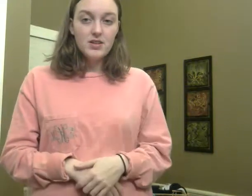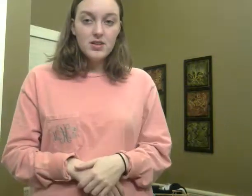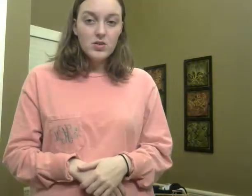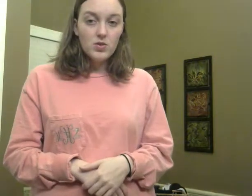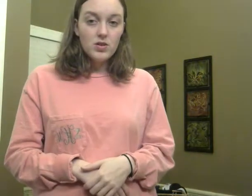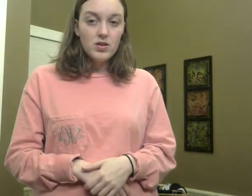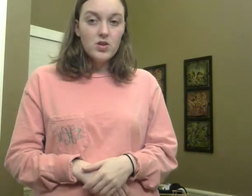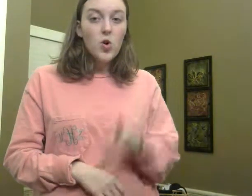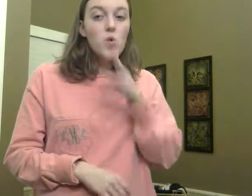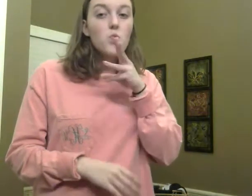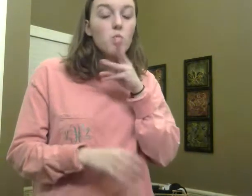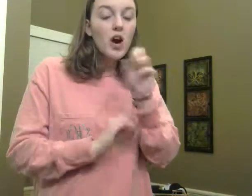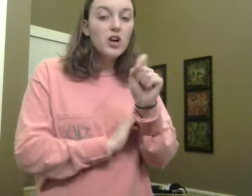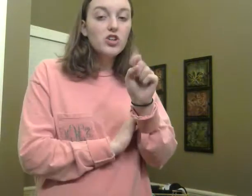1, water spiders also have